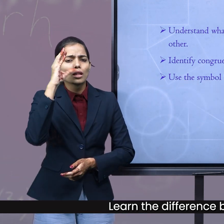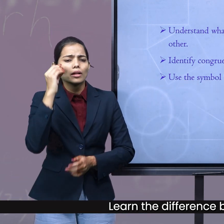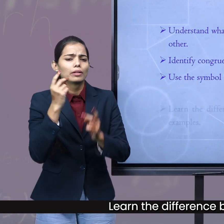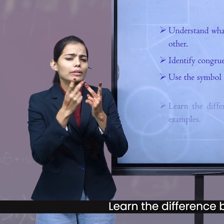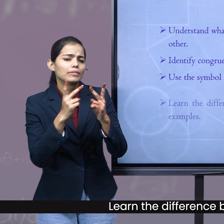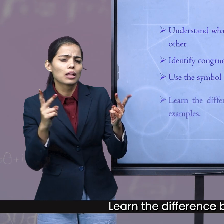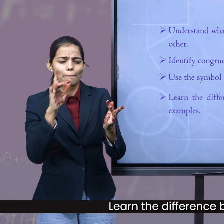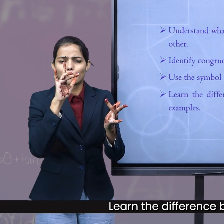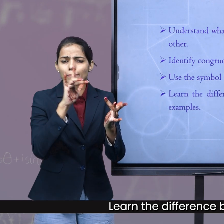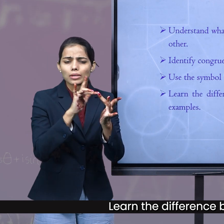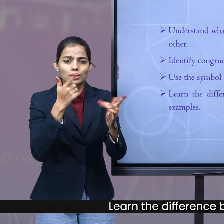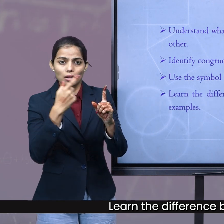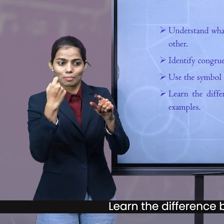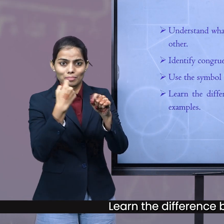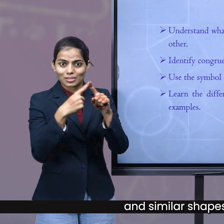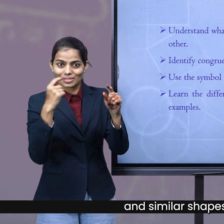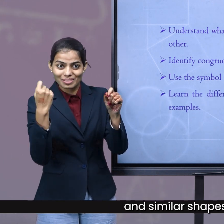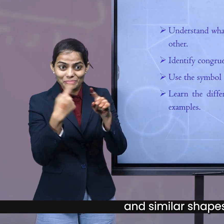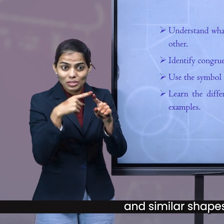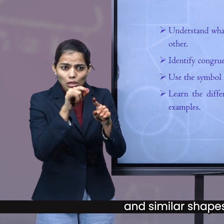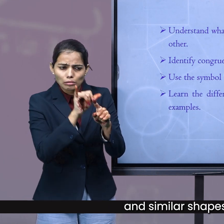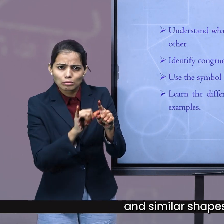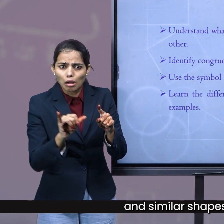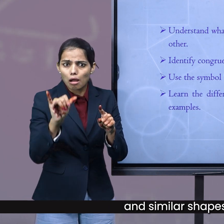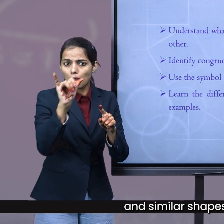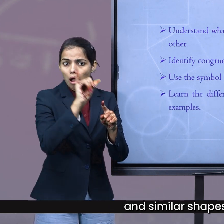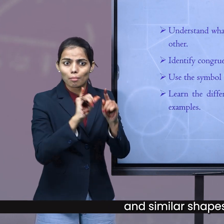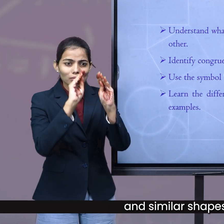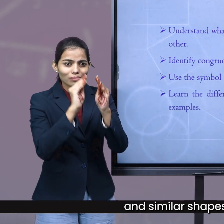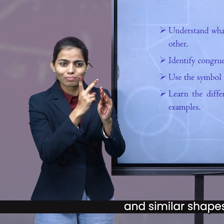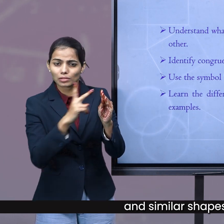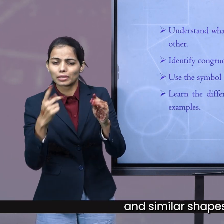Learn the difference between congruent and similar shapes with examples.